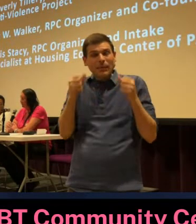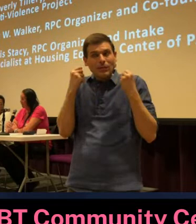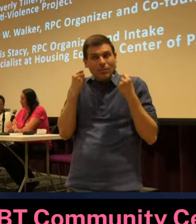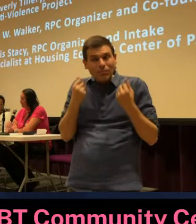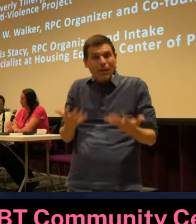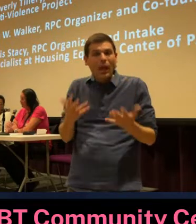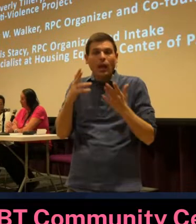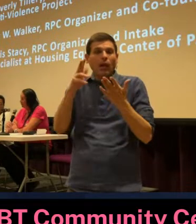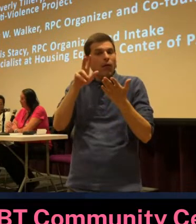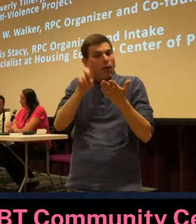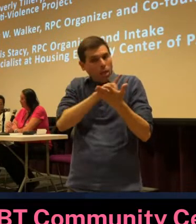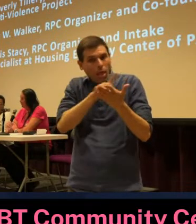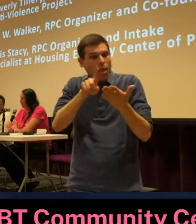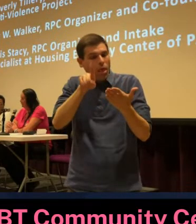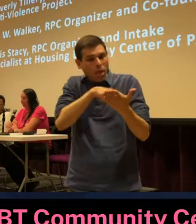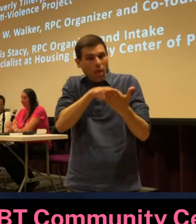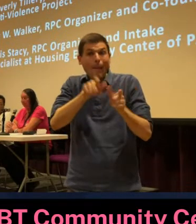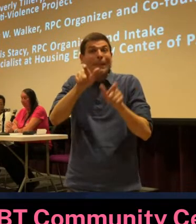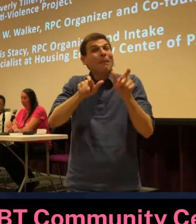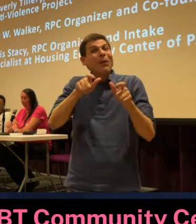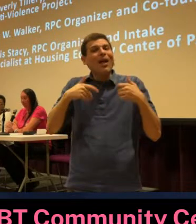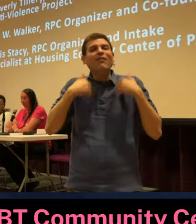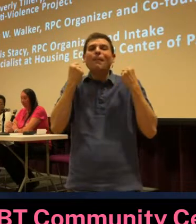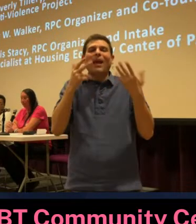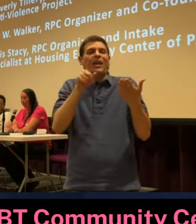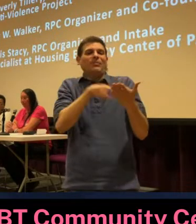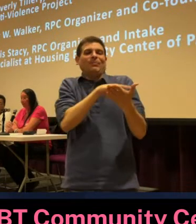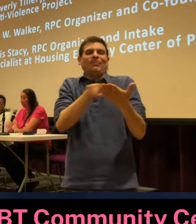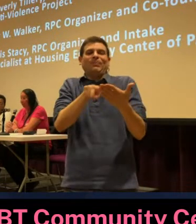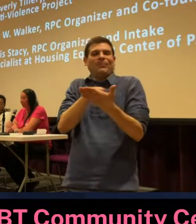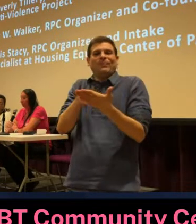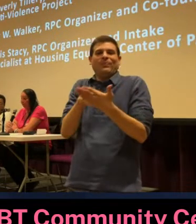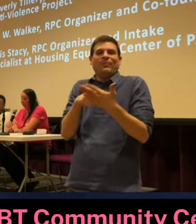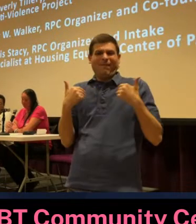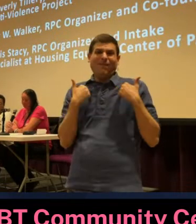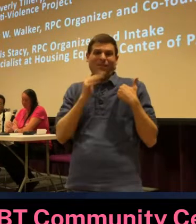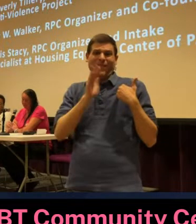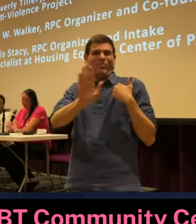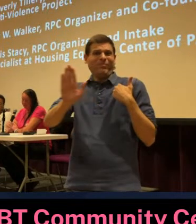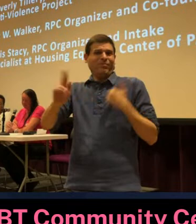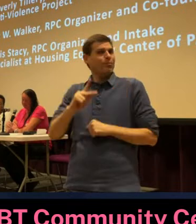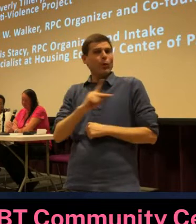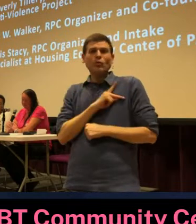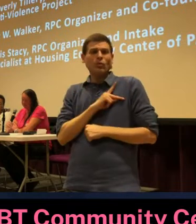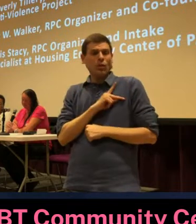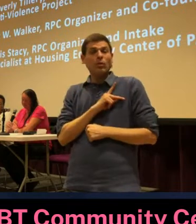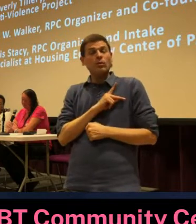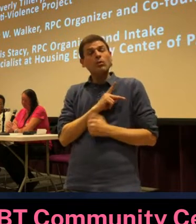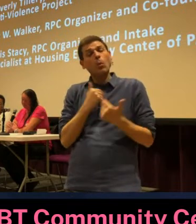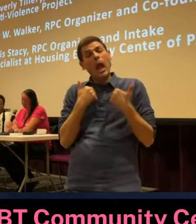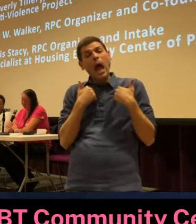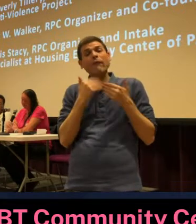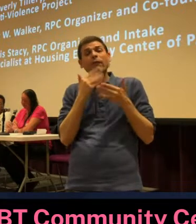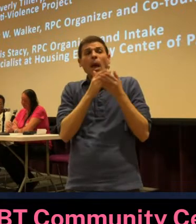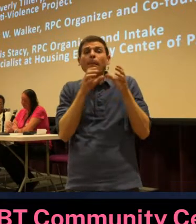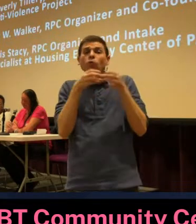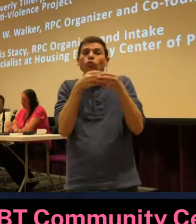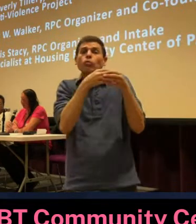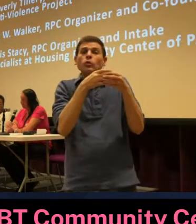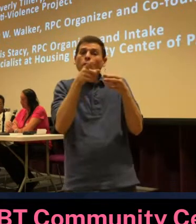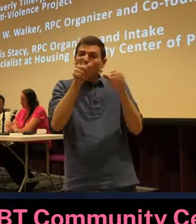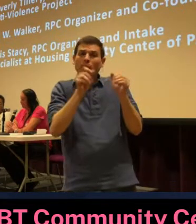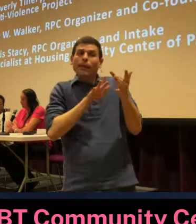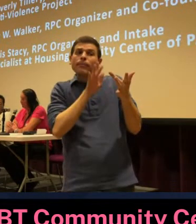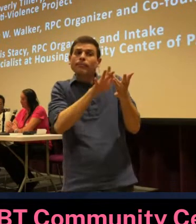prejudices and bigotry and problems. There are places to call. One of them for New York City is